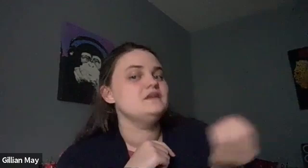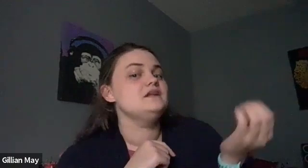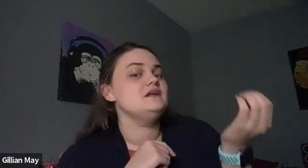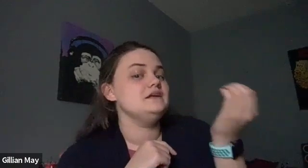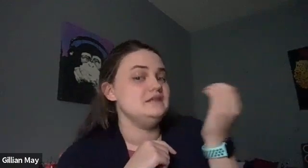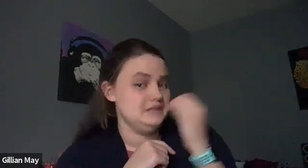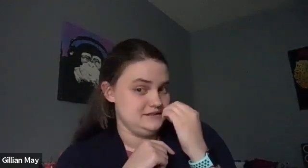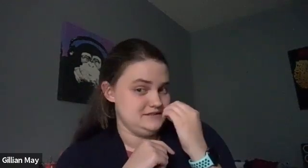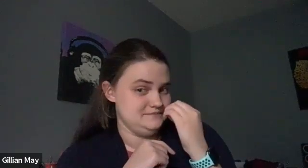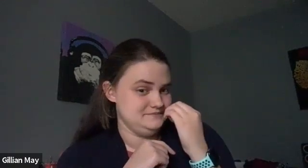eat.